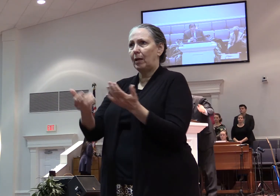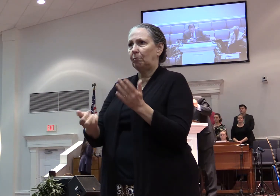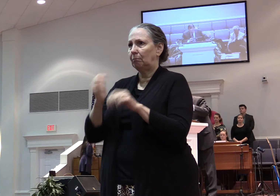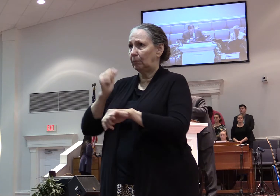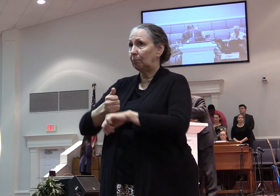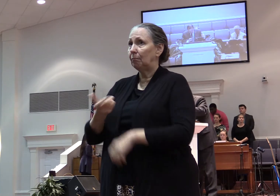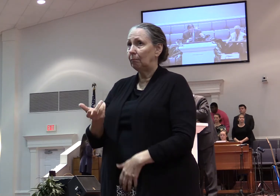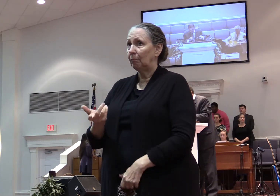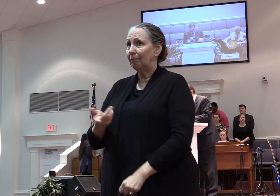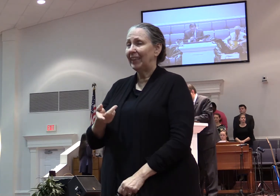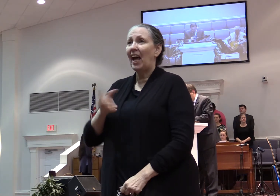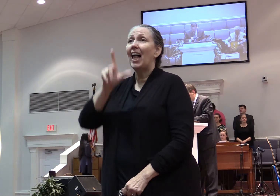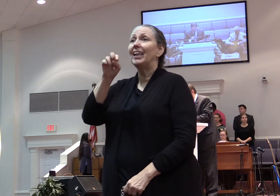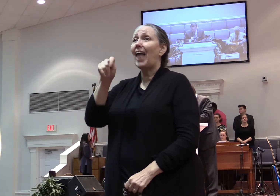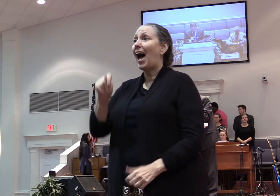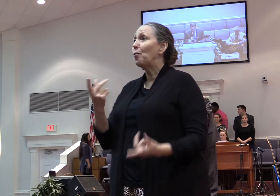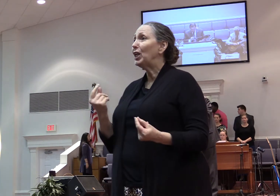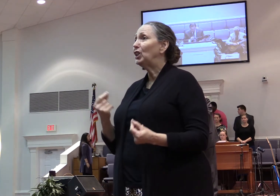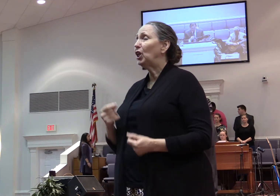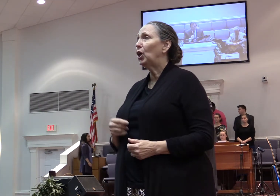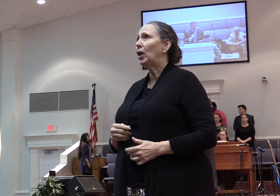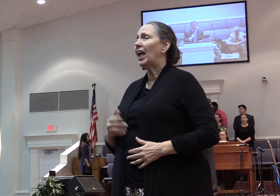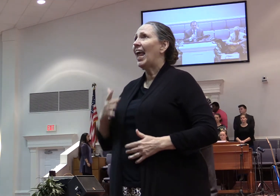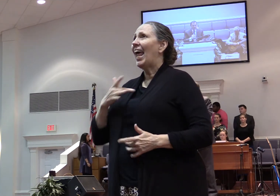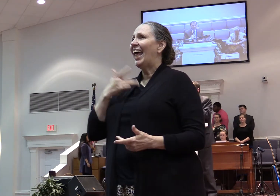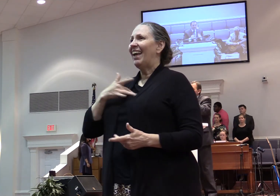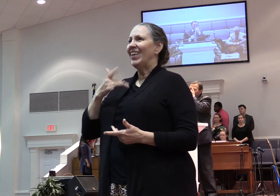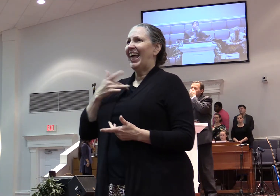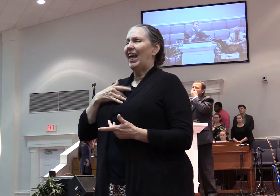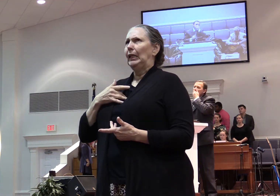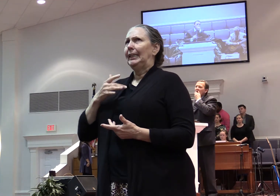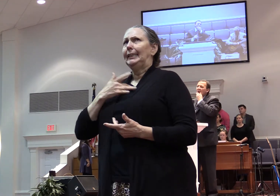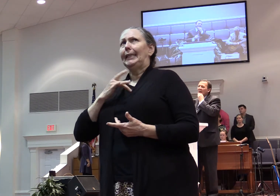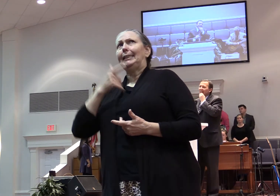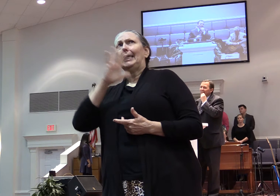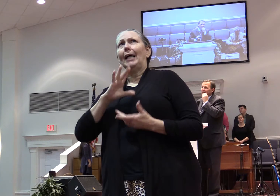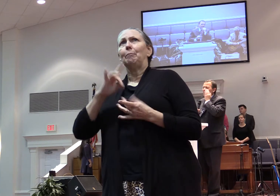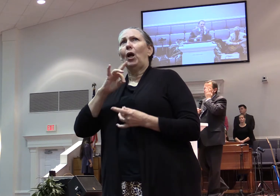He became desensitized to the things around him.